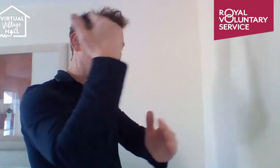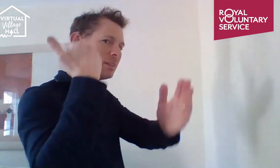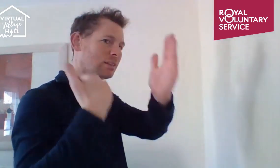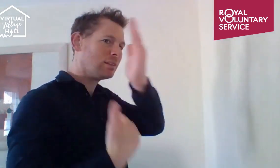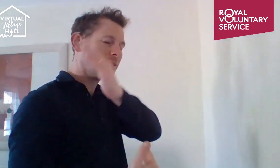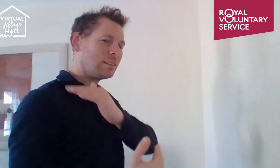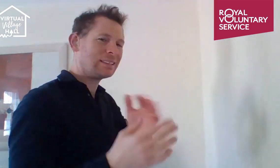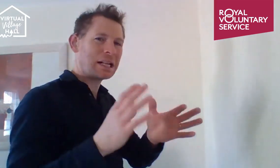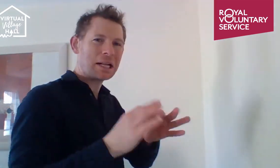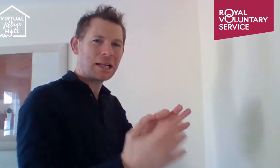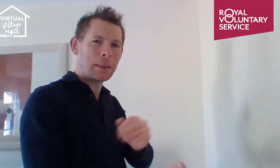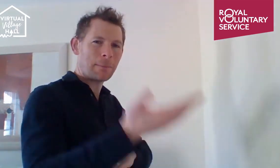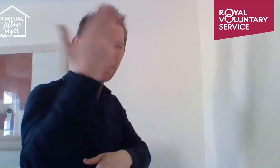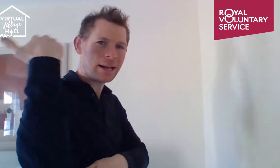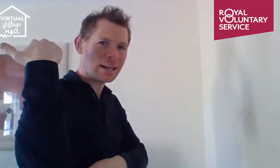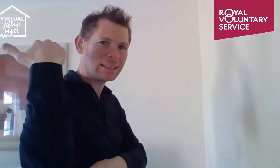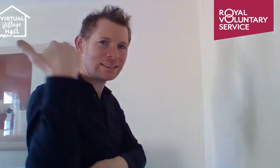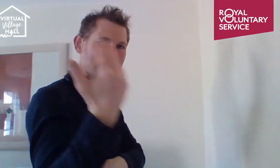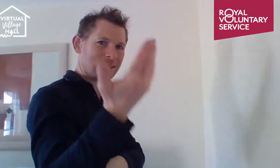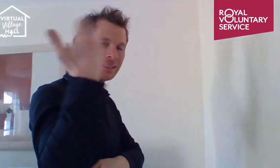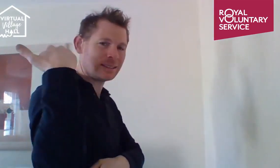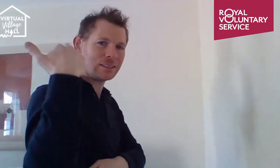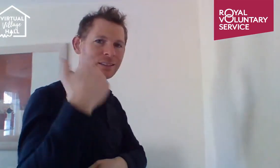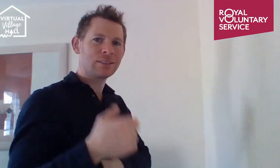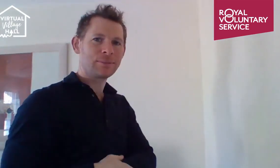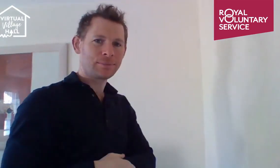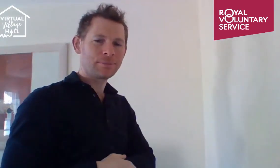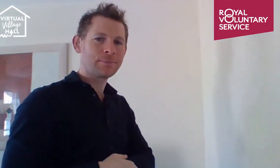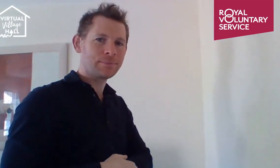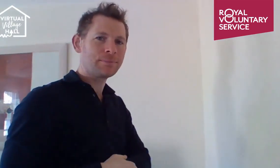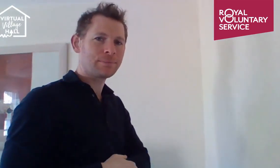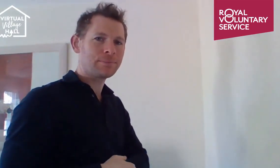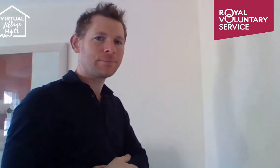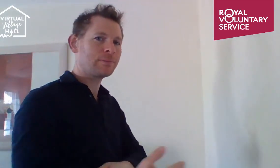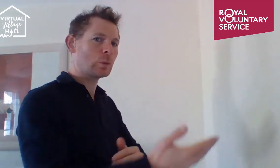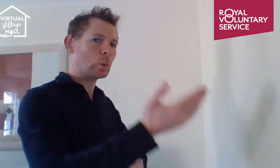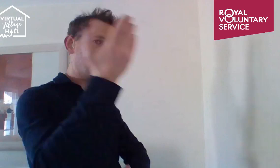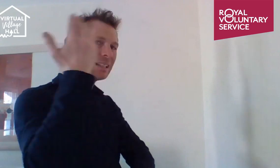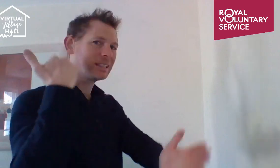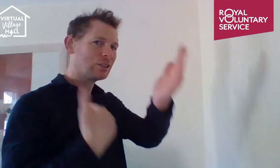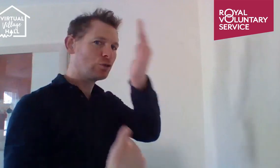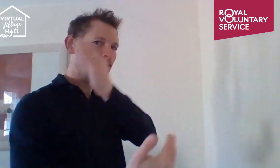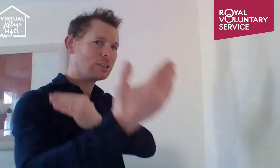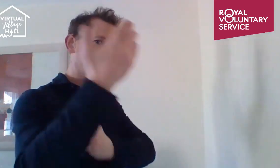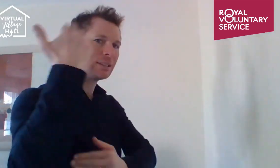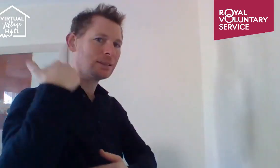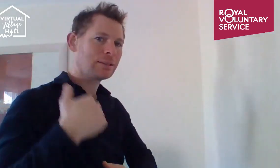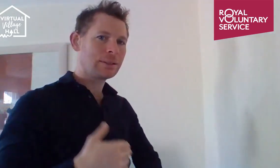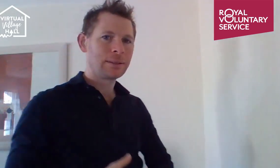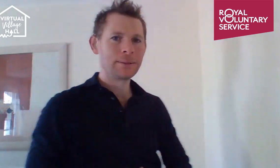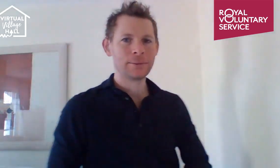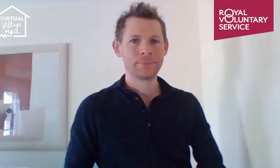History. You see, we're moving the hands back because we're talking about the past. So it's history.